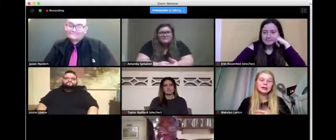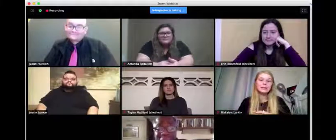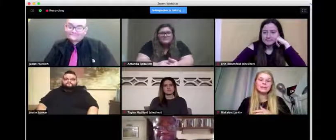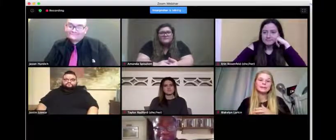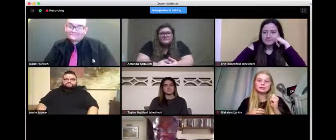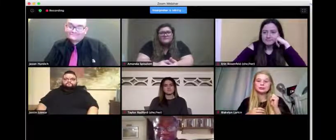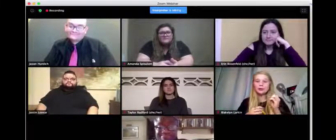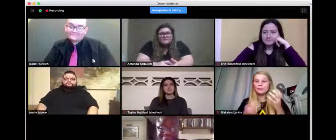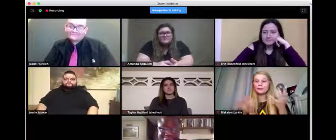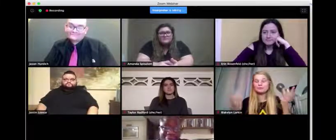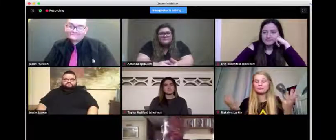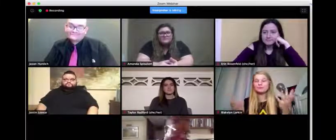become an influencer.